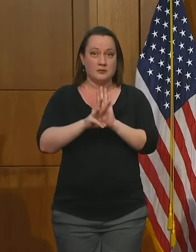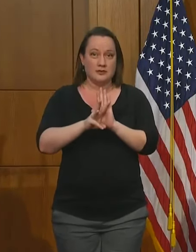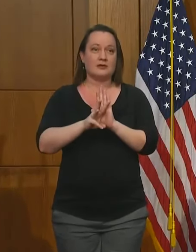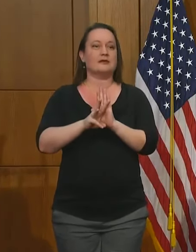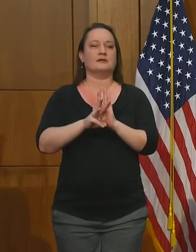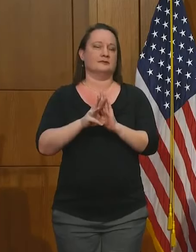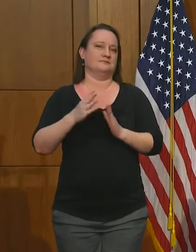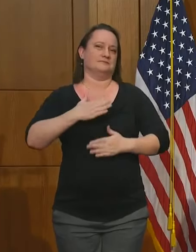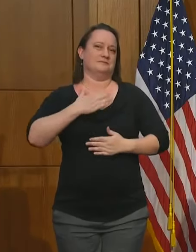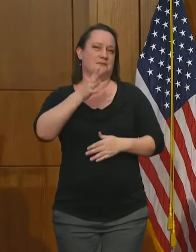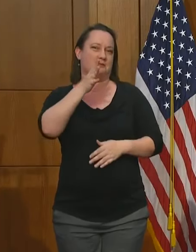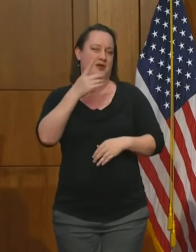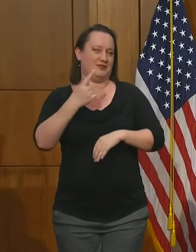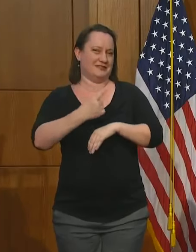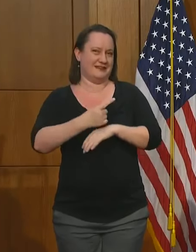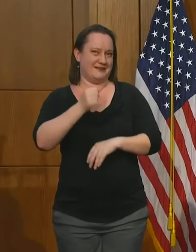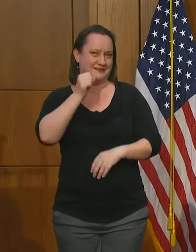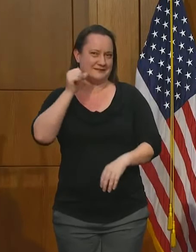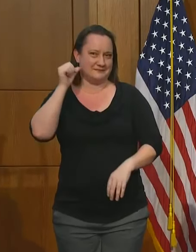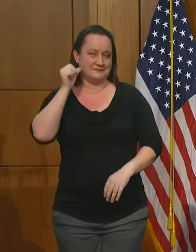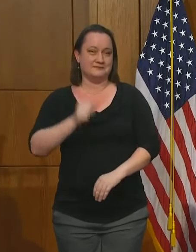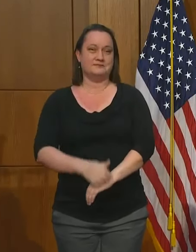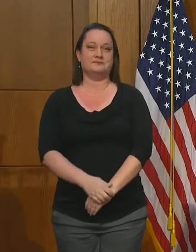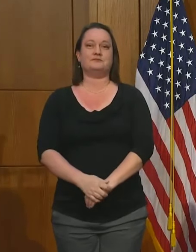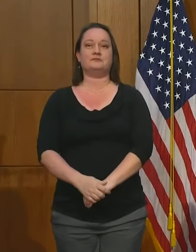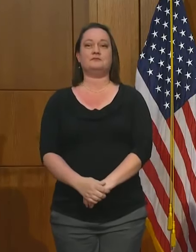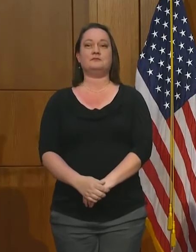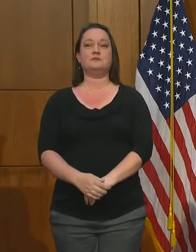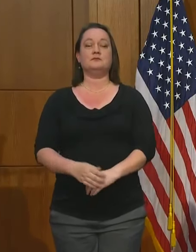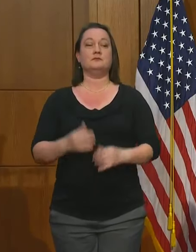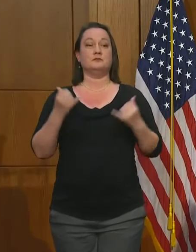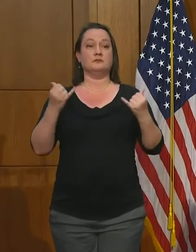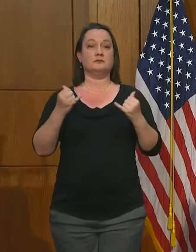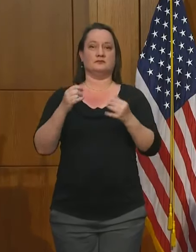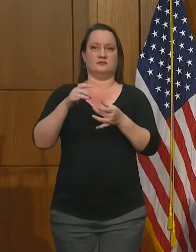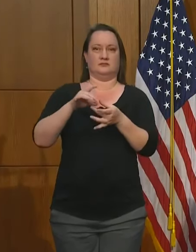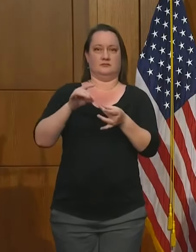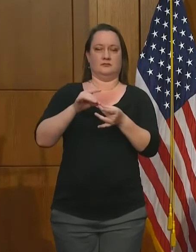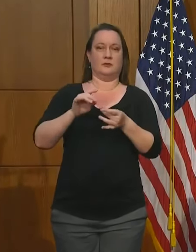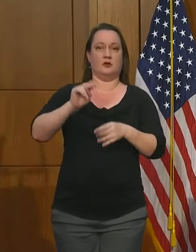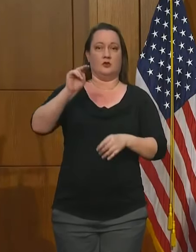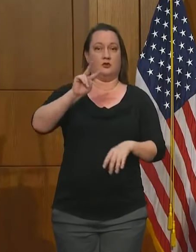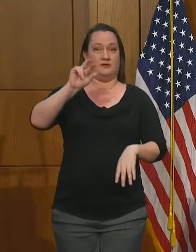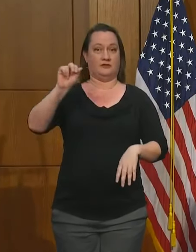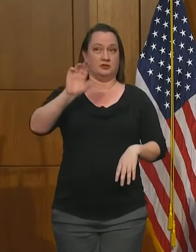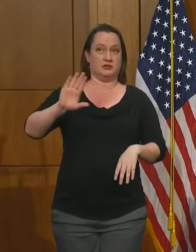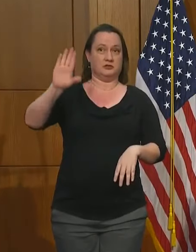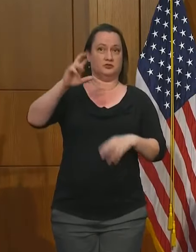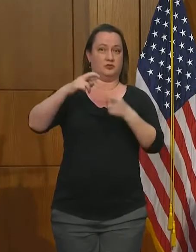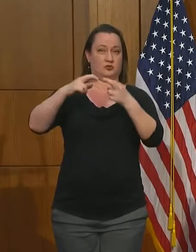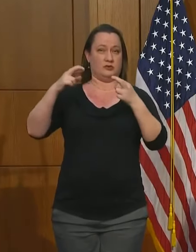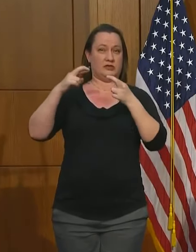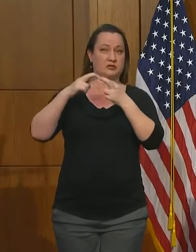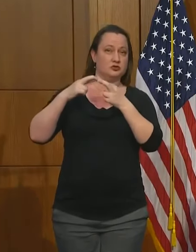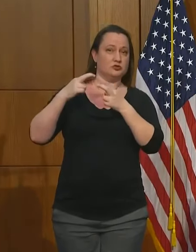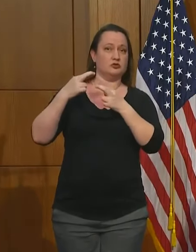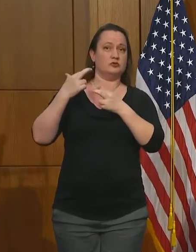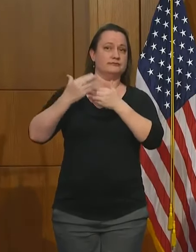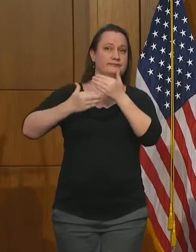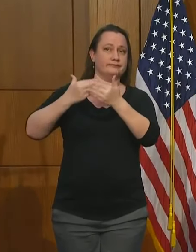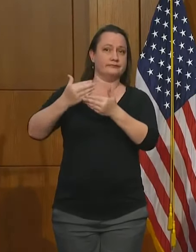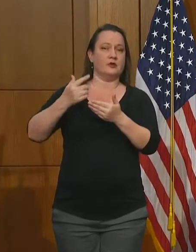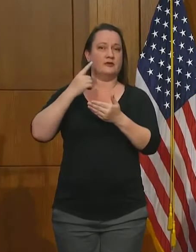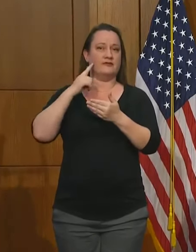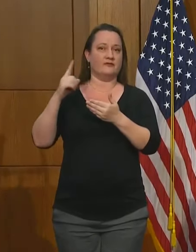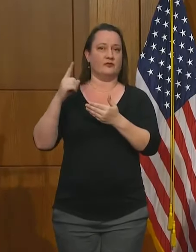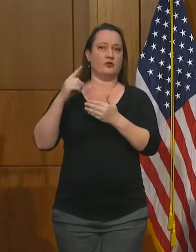happy Mother's Day. Today, I want to talk about Northern Virginia's regional pace to ease restrictions,